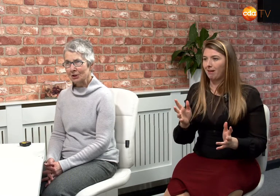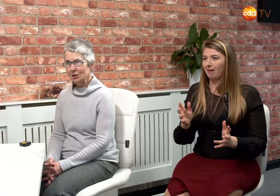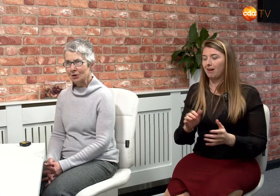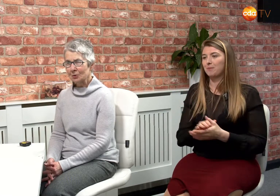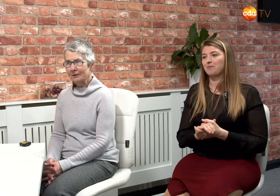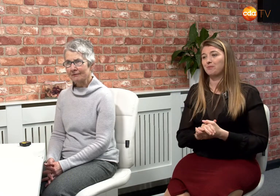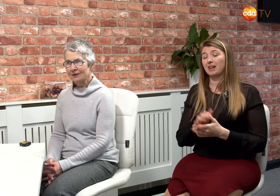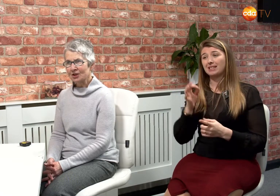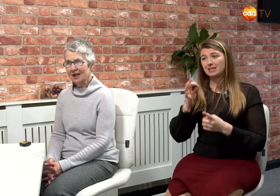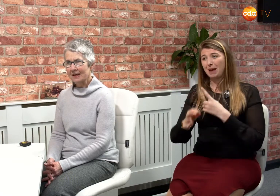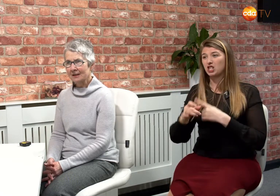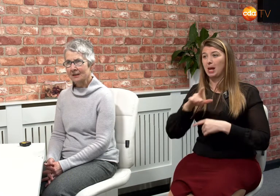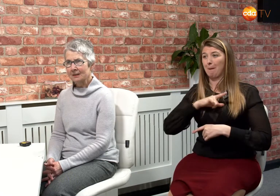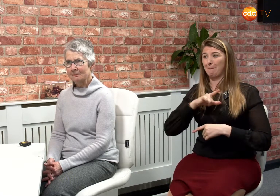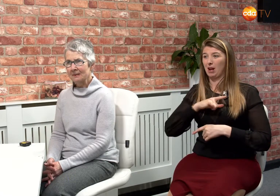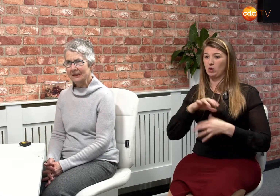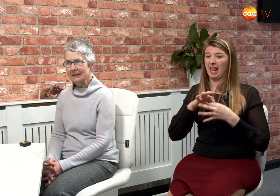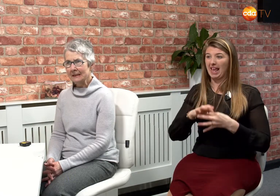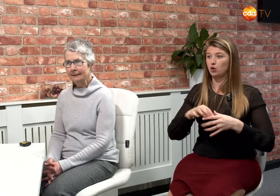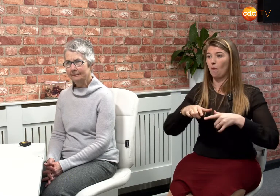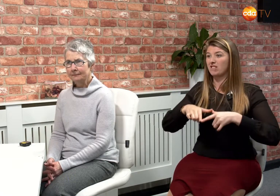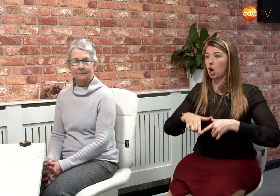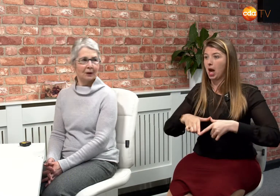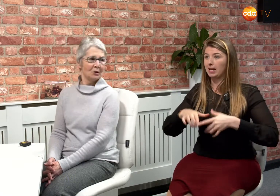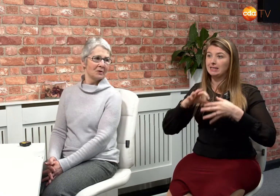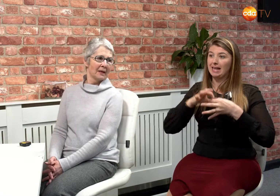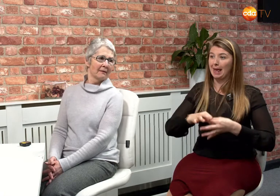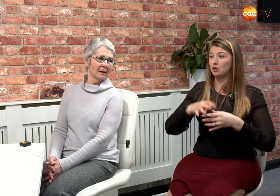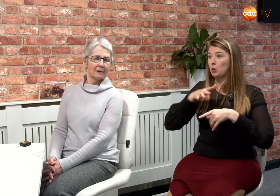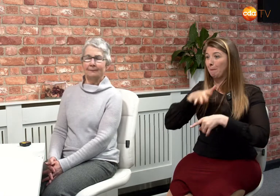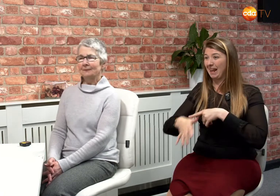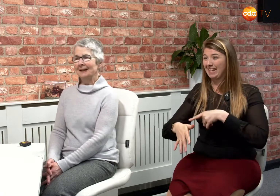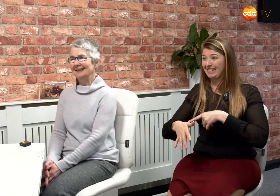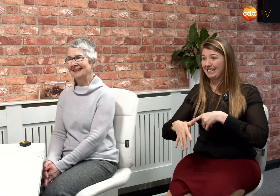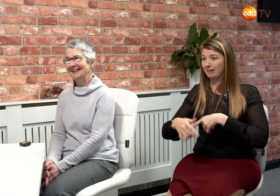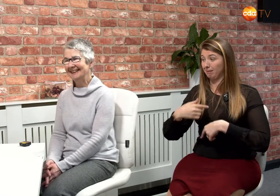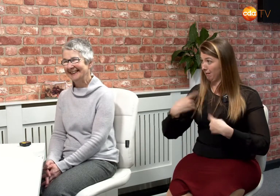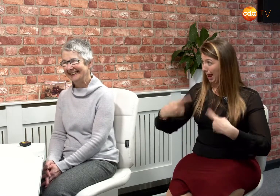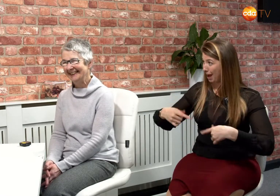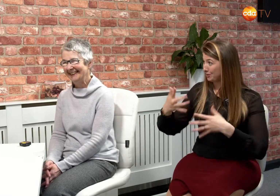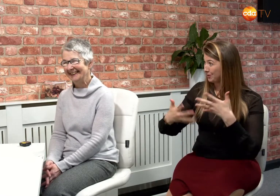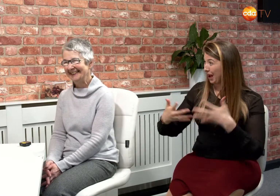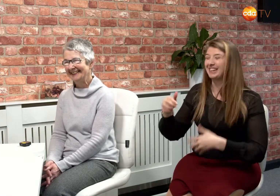especially because it's to do with vaginas and bleeding. Can you say that?